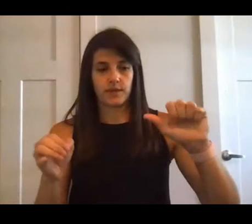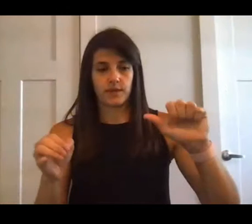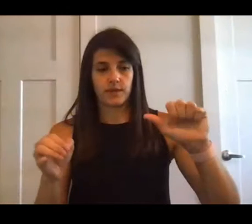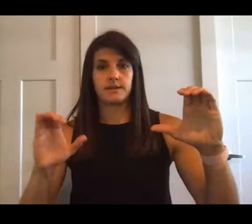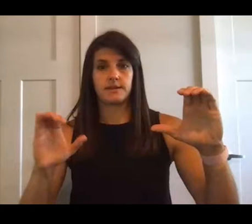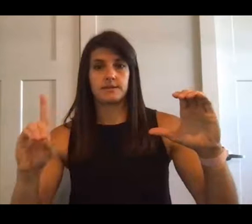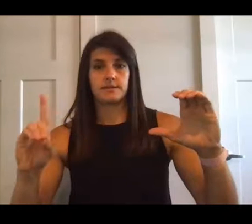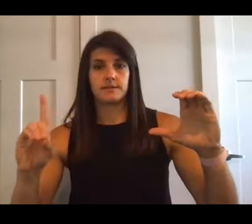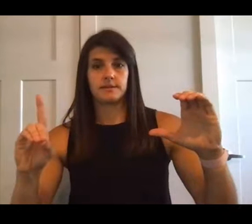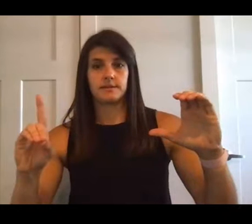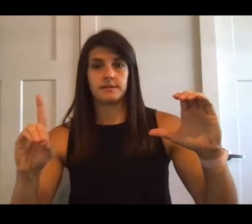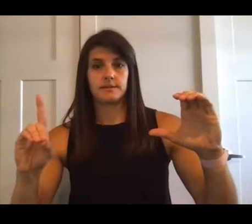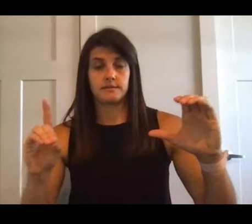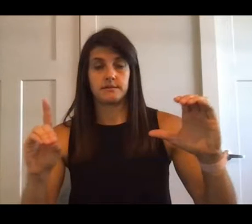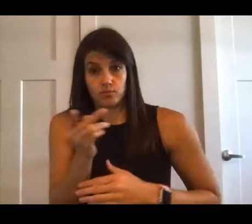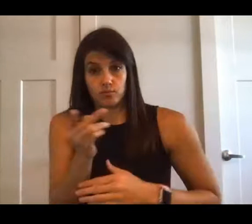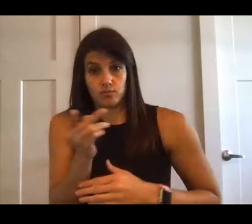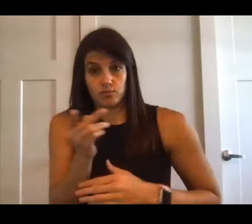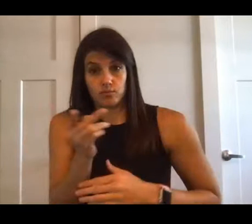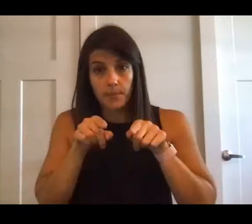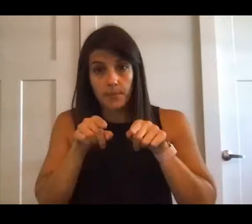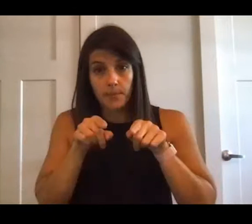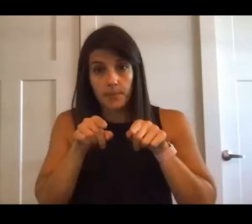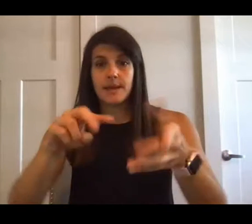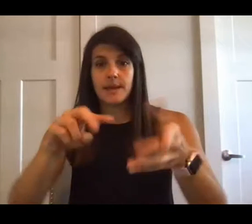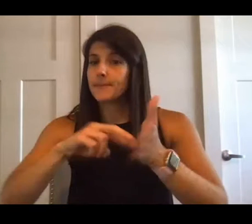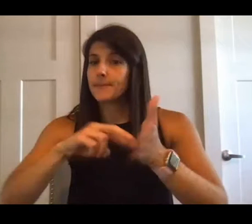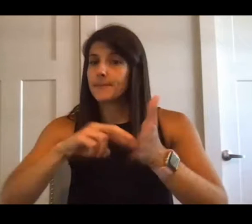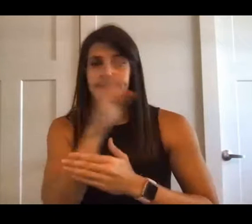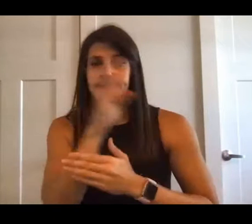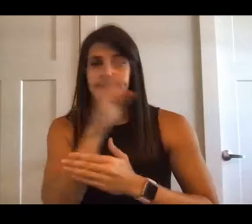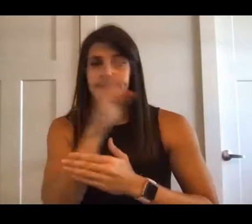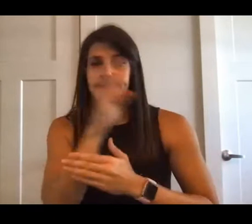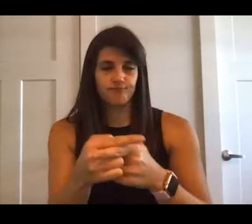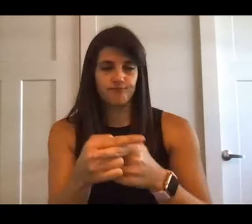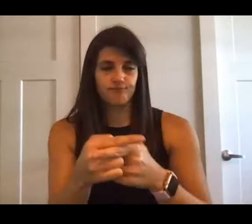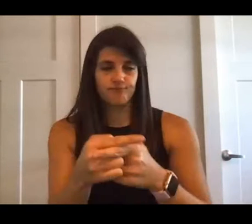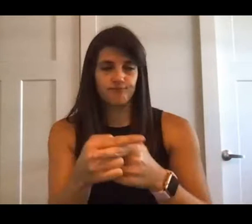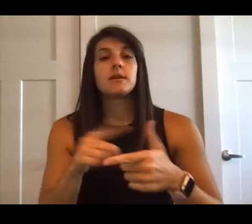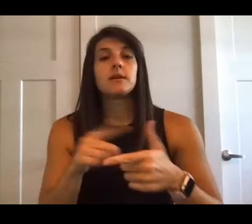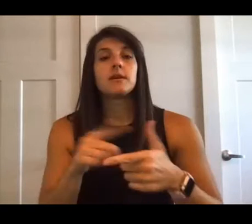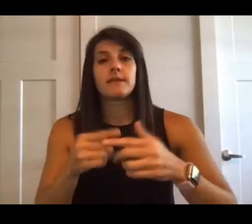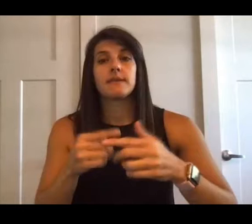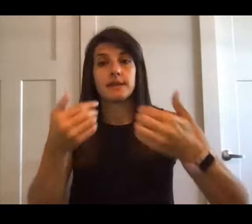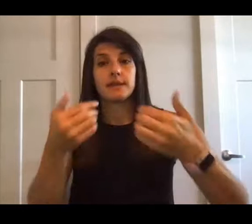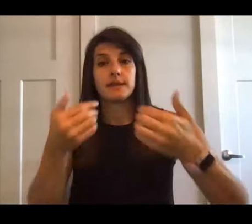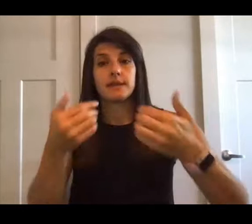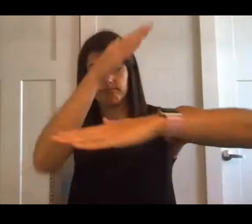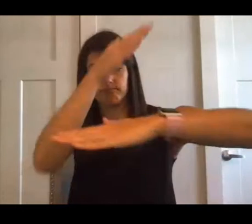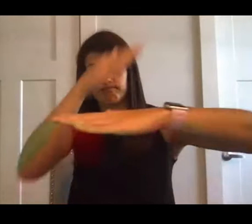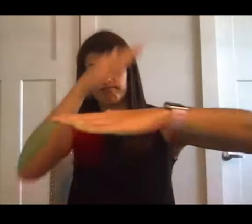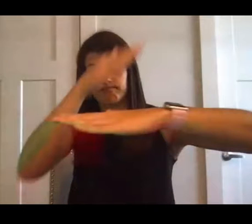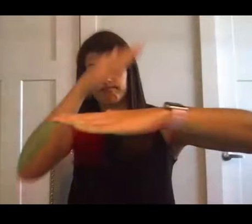They will never intersect. They're split by line G, H.